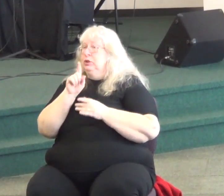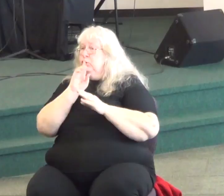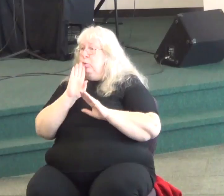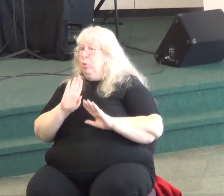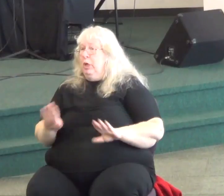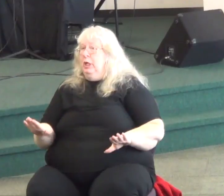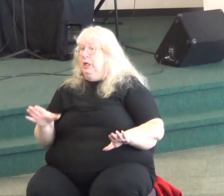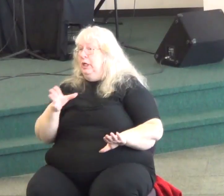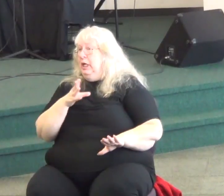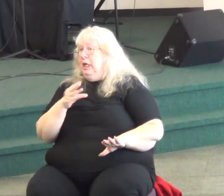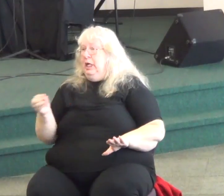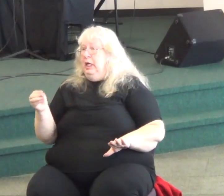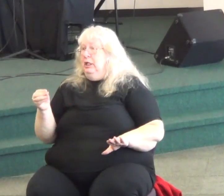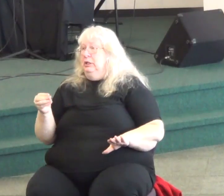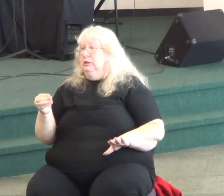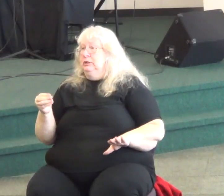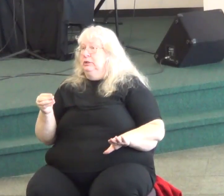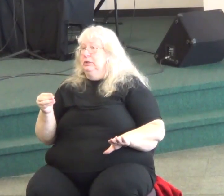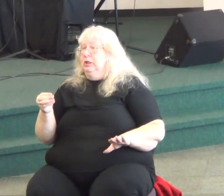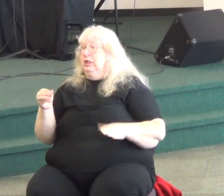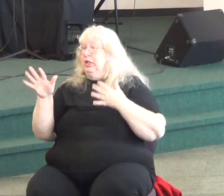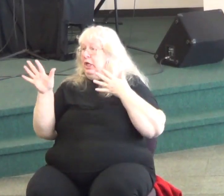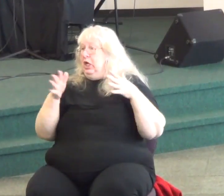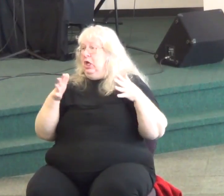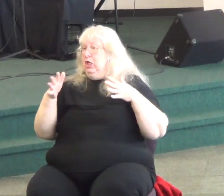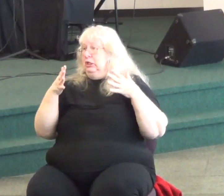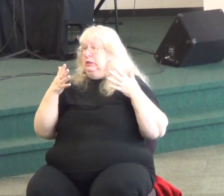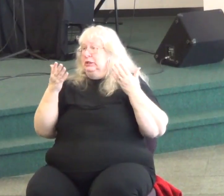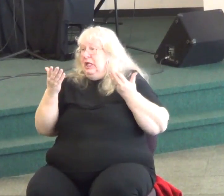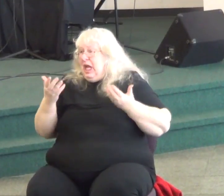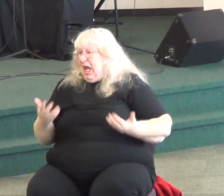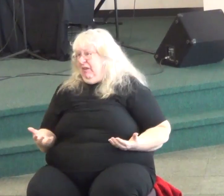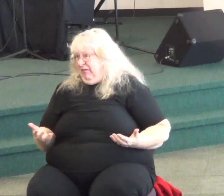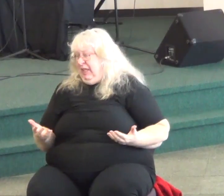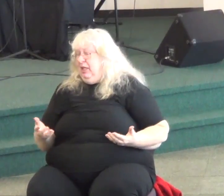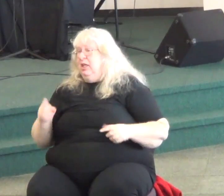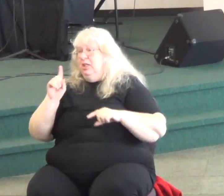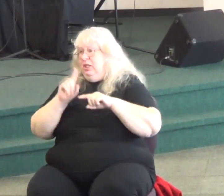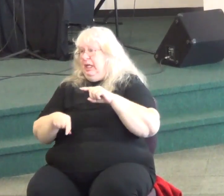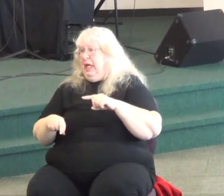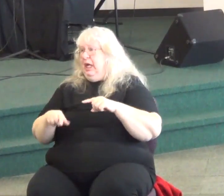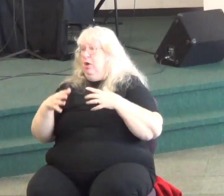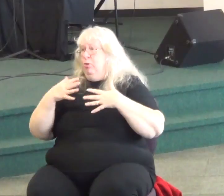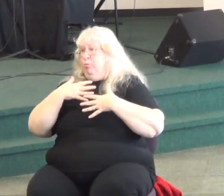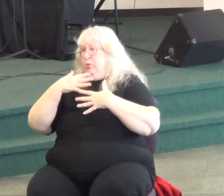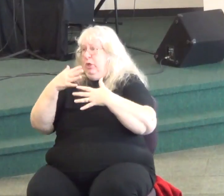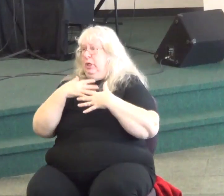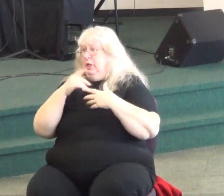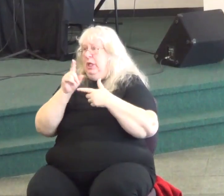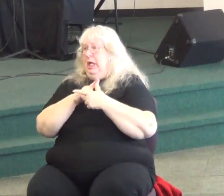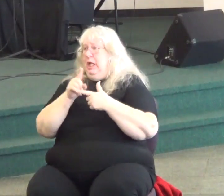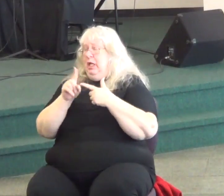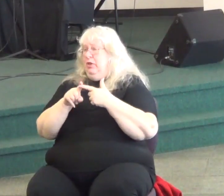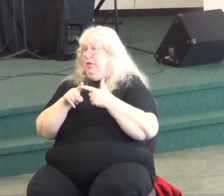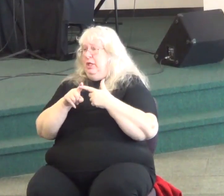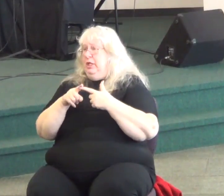breathe. And soon it became dark gray and violent. Tornadoes struck the land from Iowa